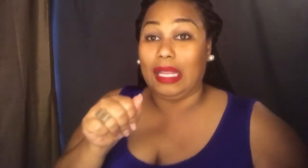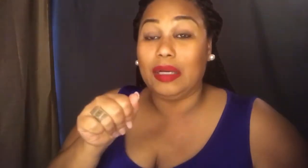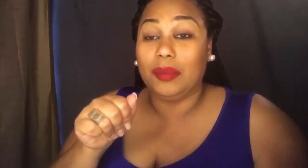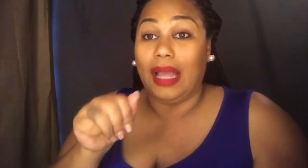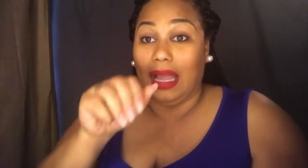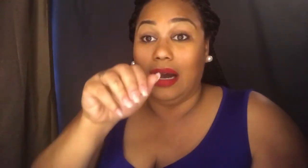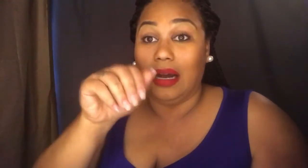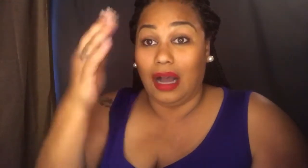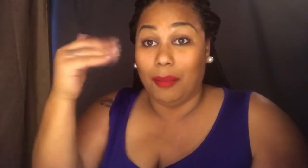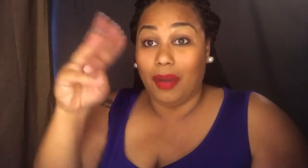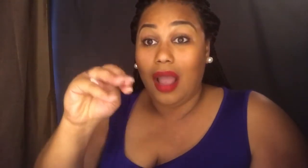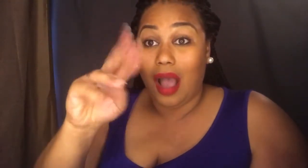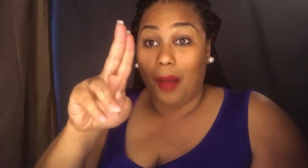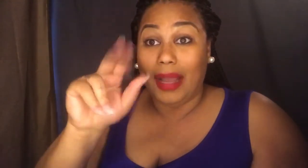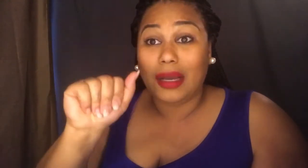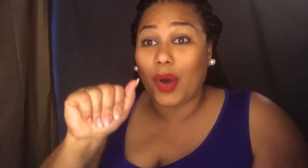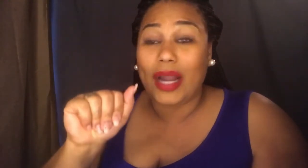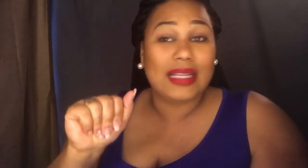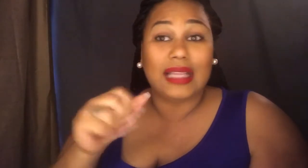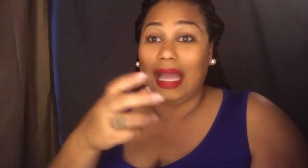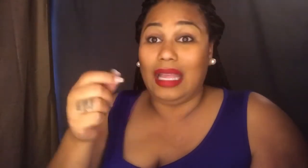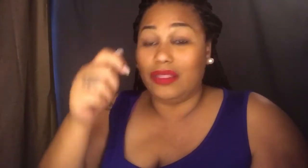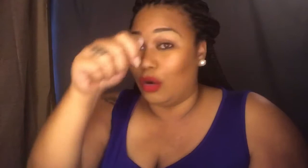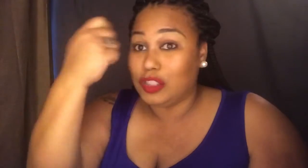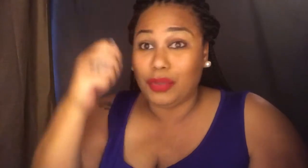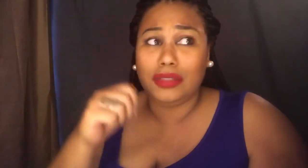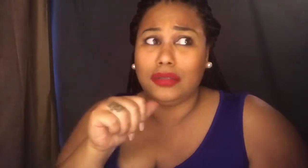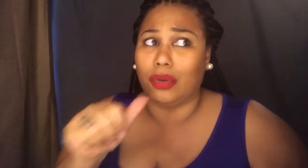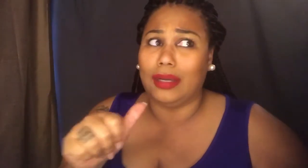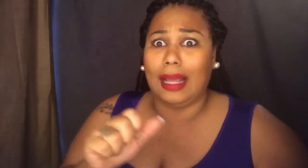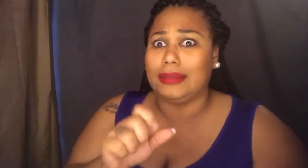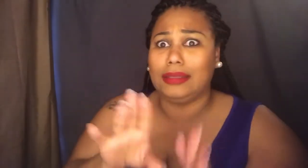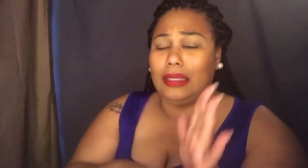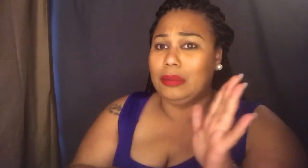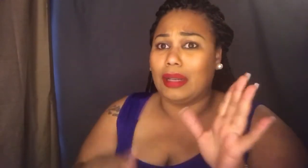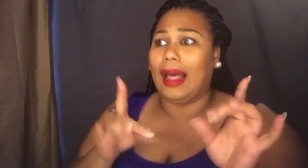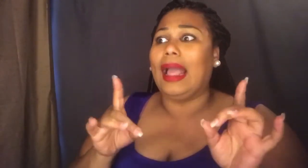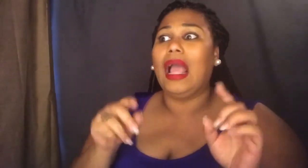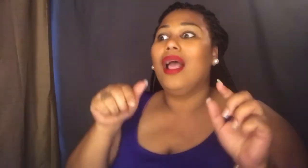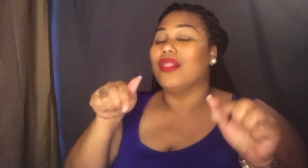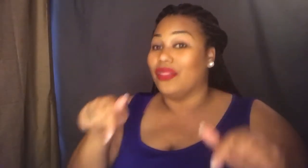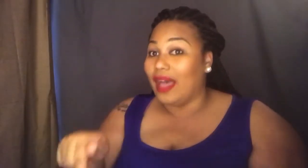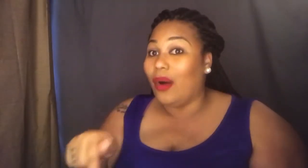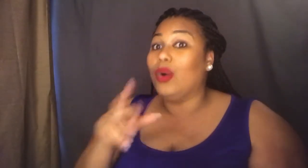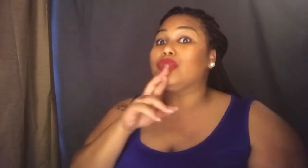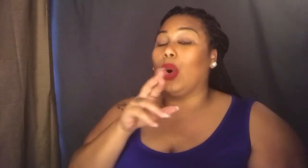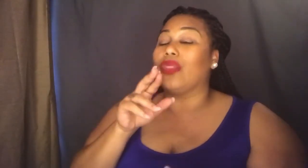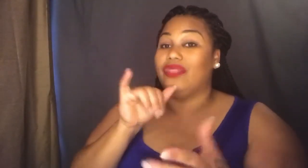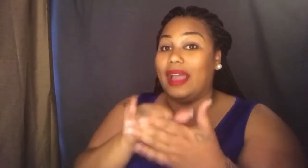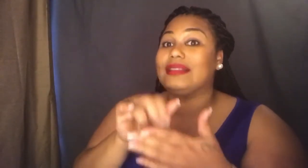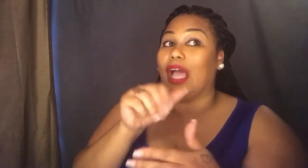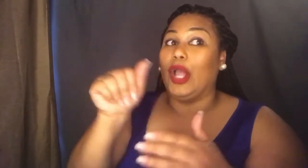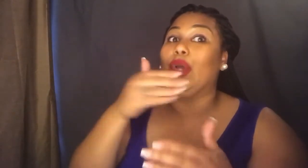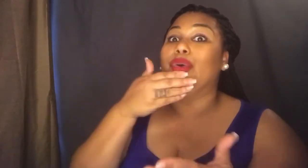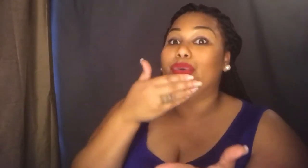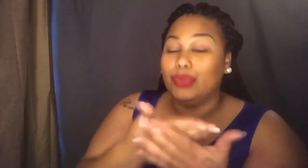am a makeup artist, and those brushes are not cheap. Like, that's a